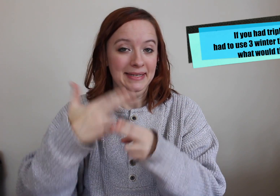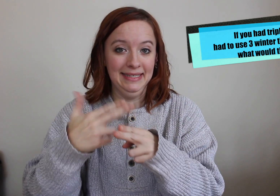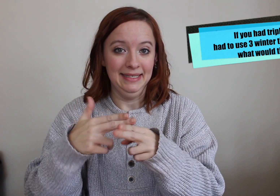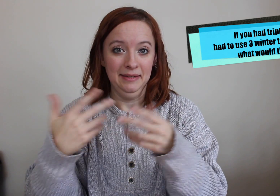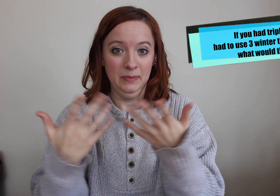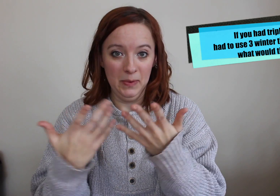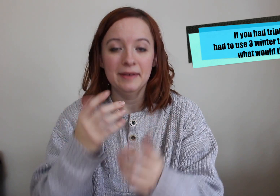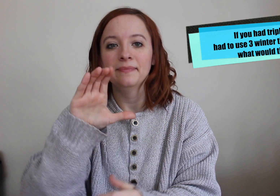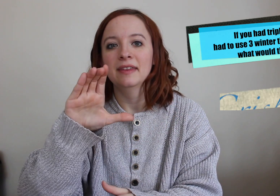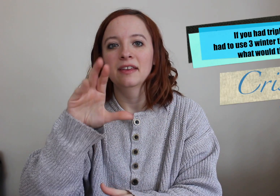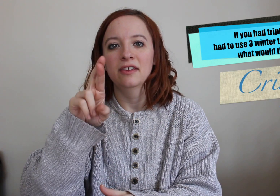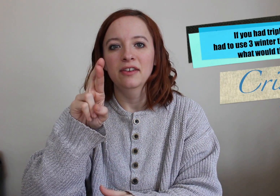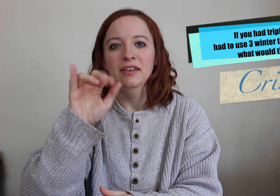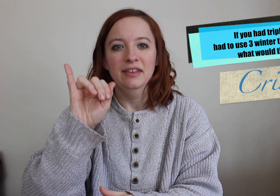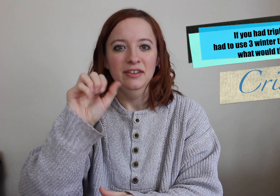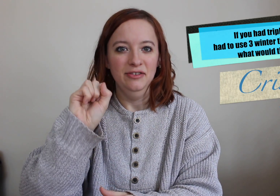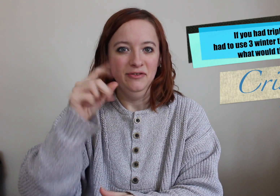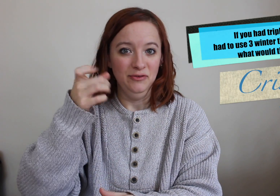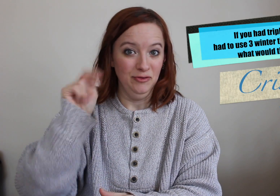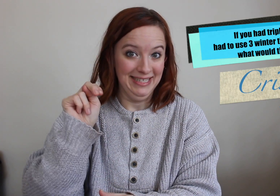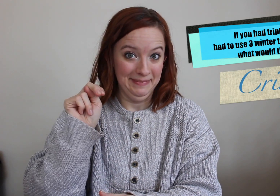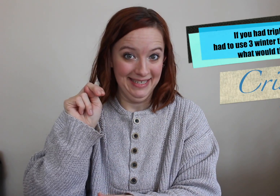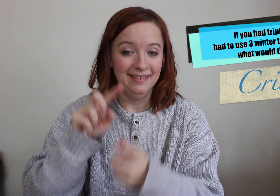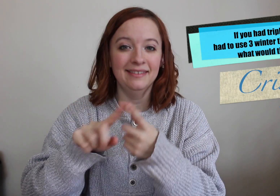For the 3 boy names, I picked Crispin,